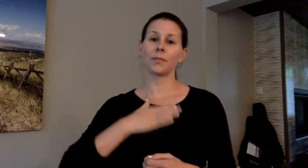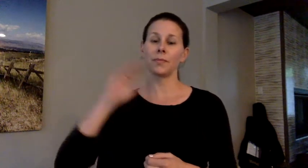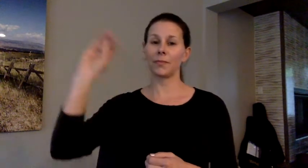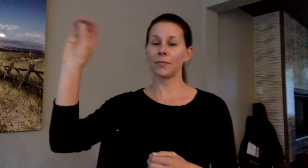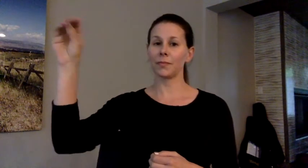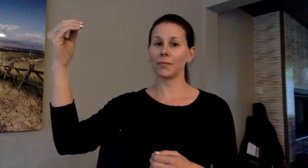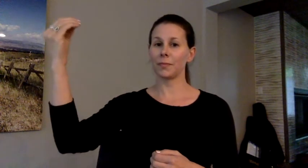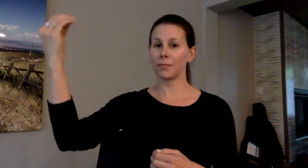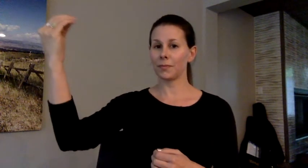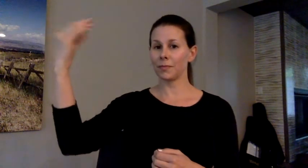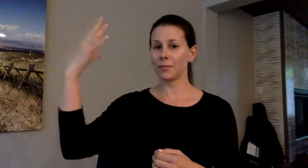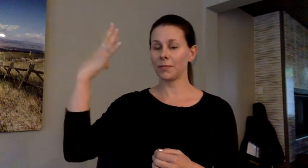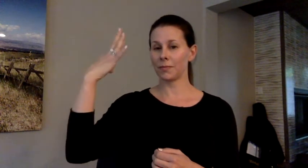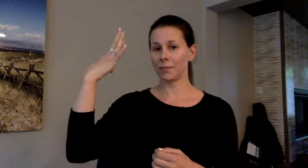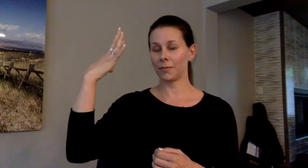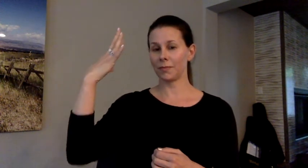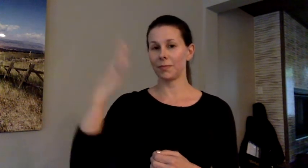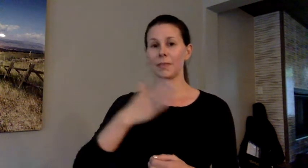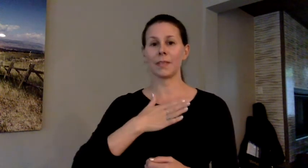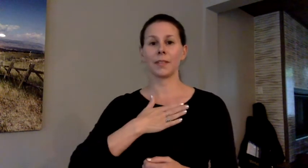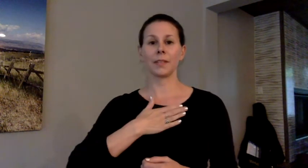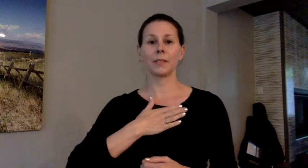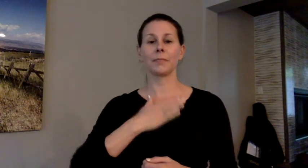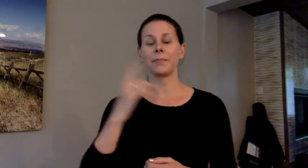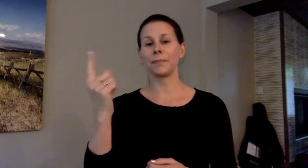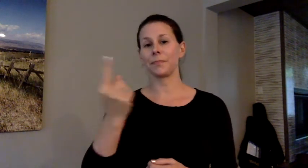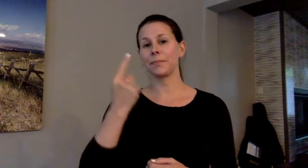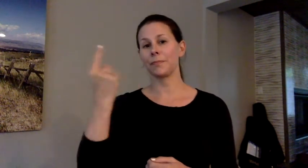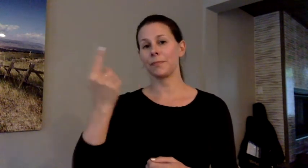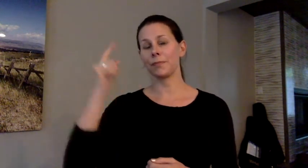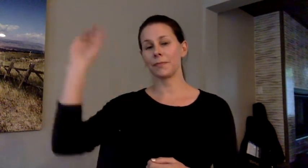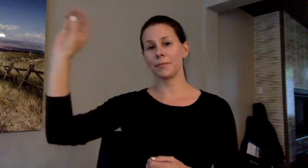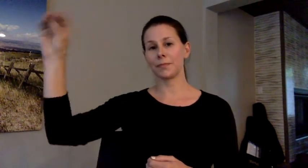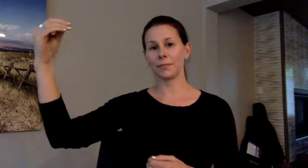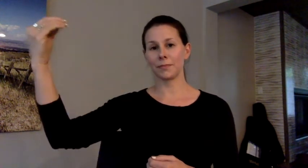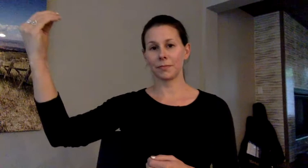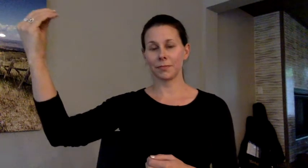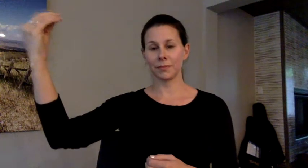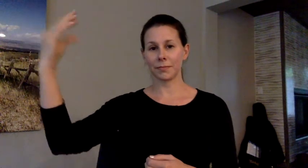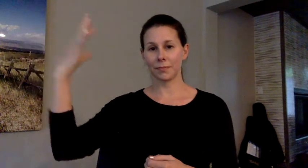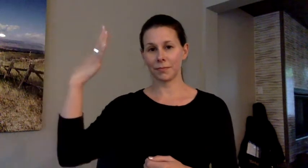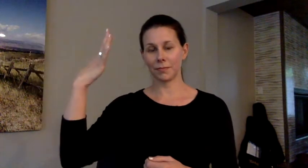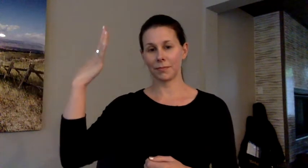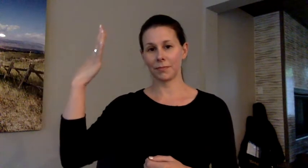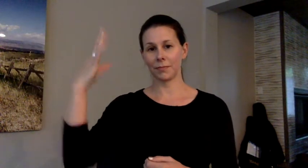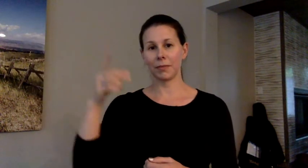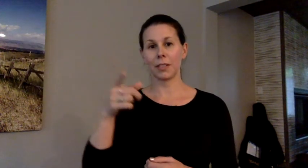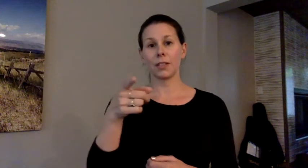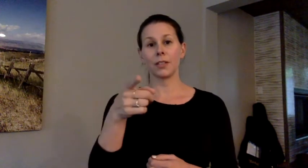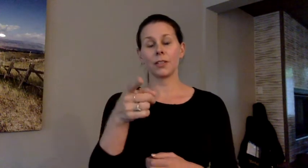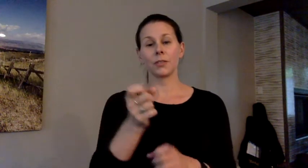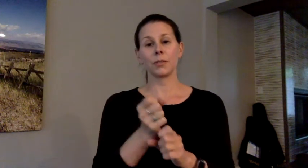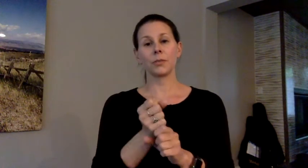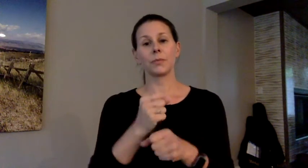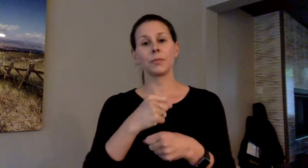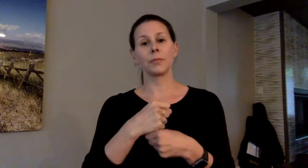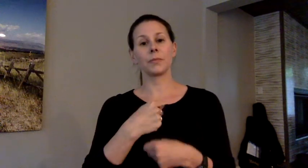my sunshine, my only sunshine. You make